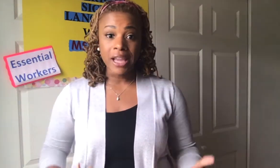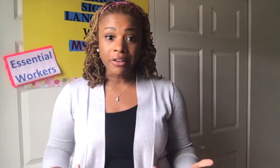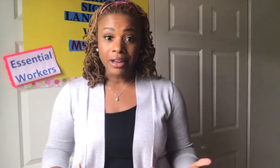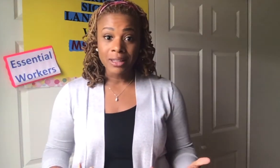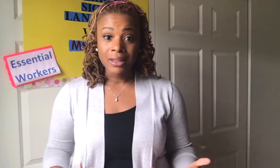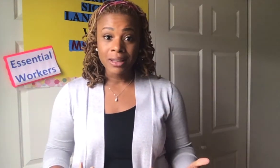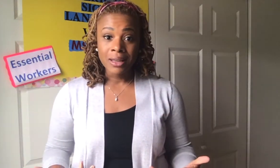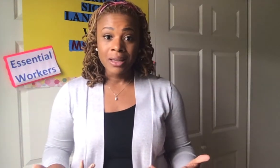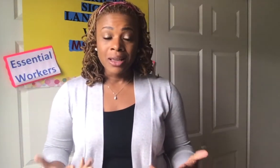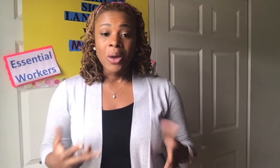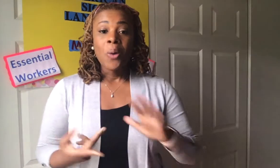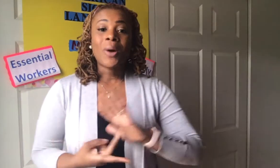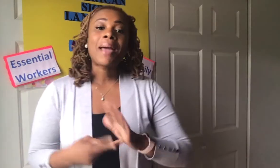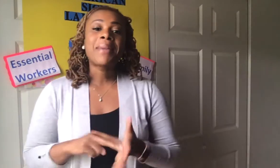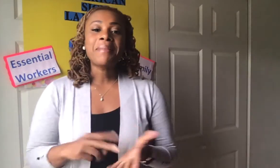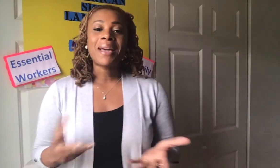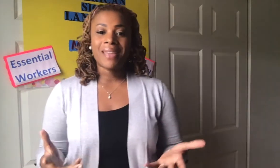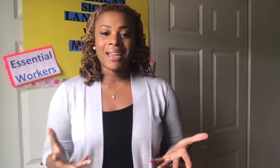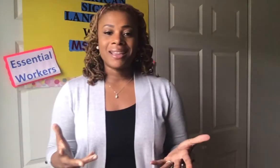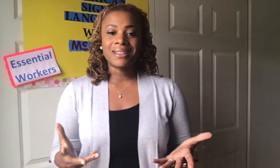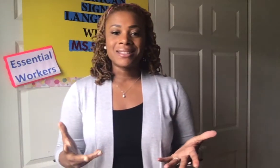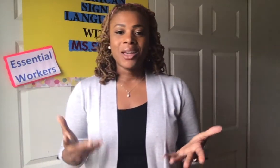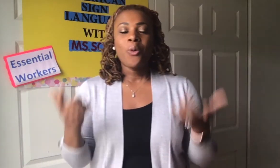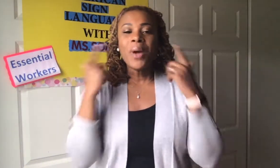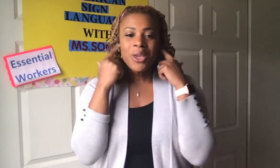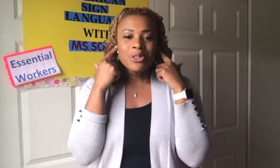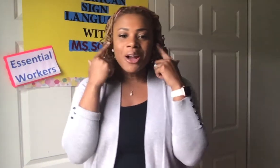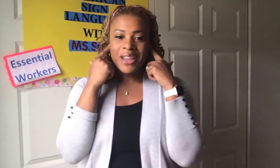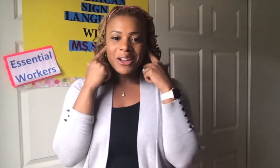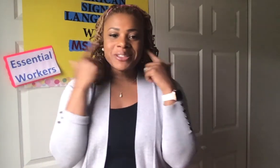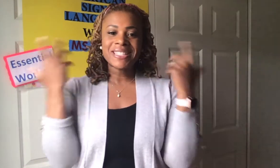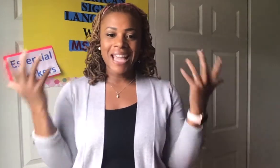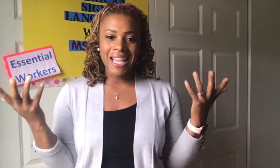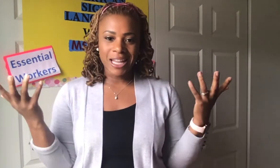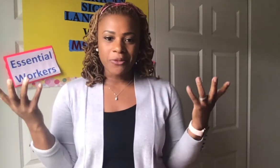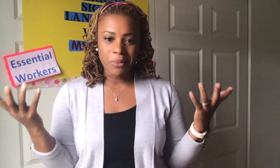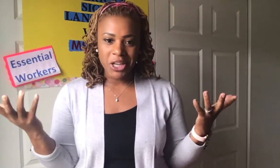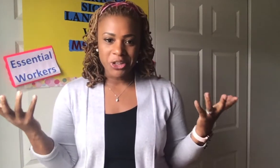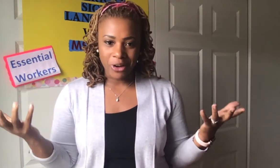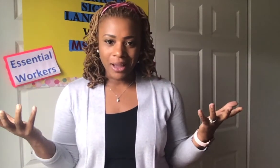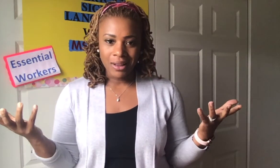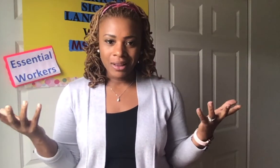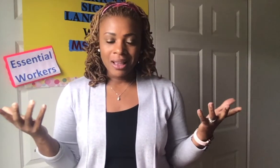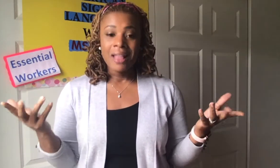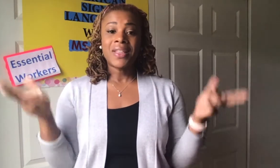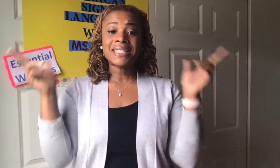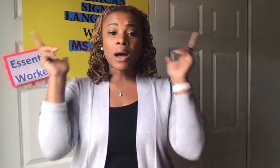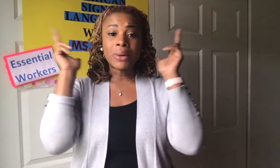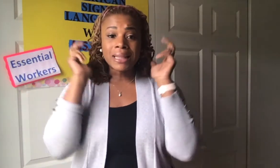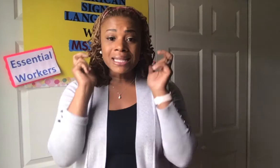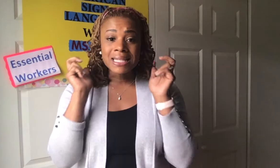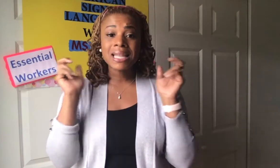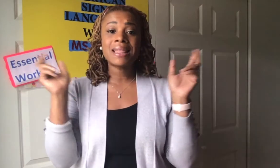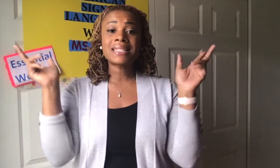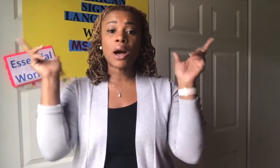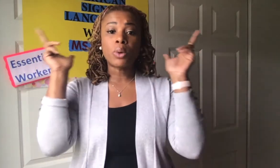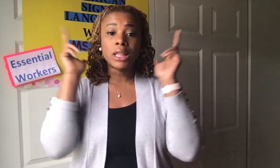hearing. What I mean by that is we use our ears to take in information, right? That's how we listen. That's how we